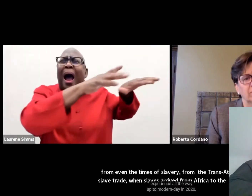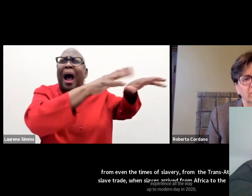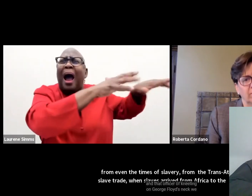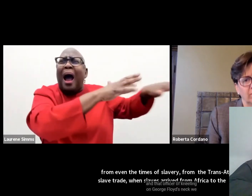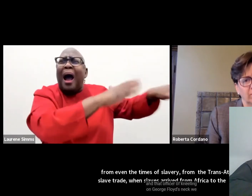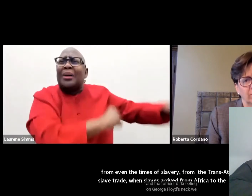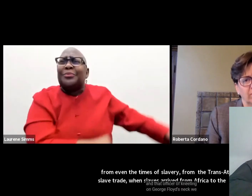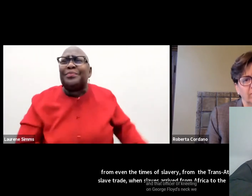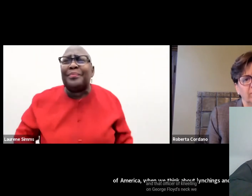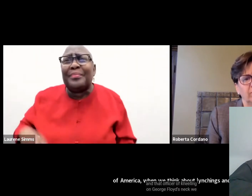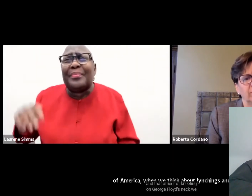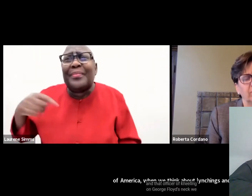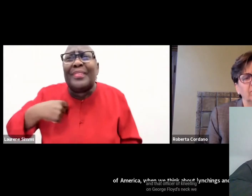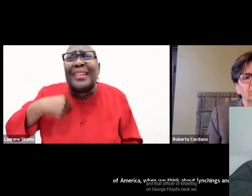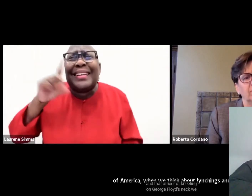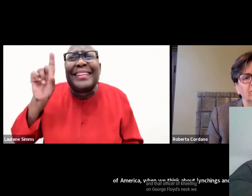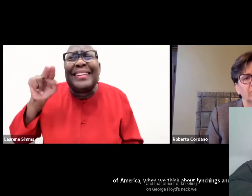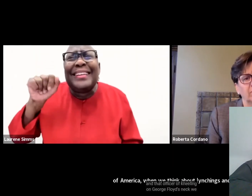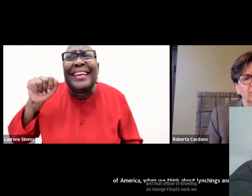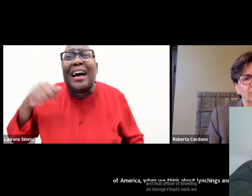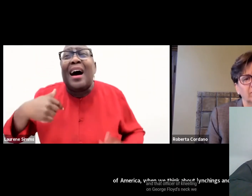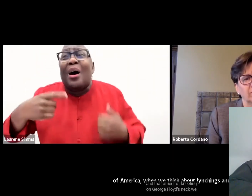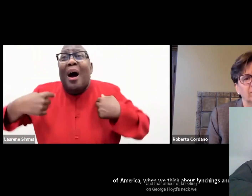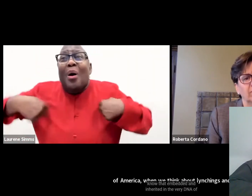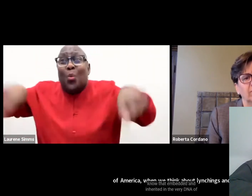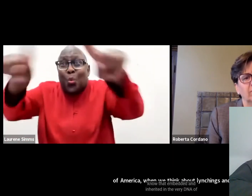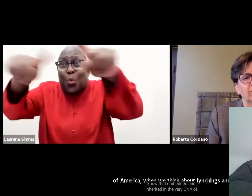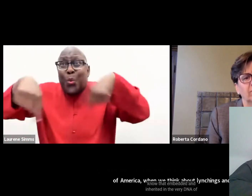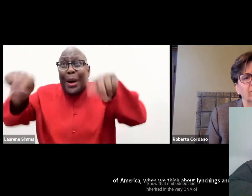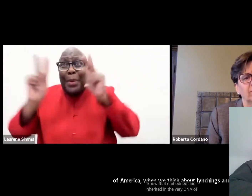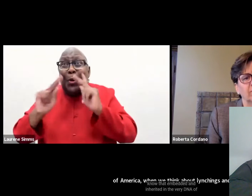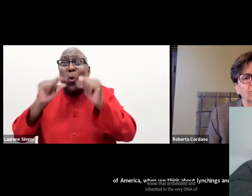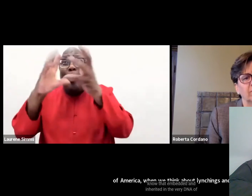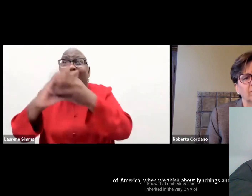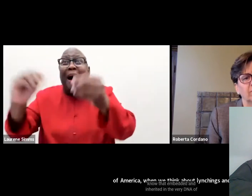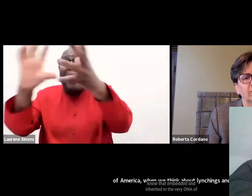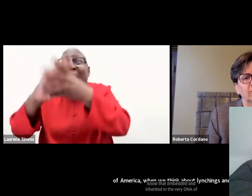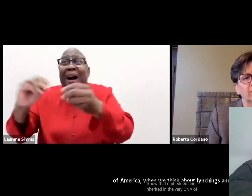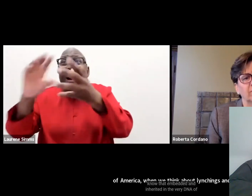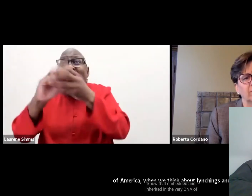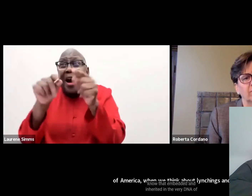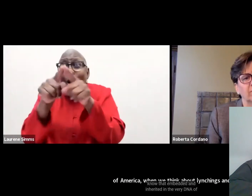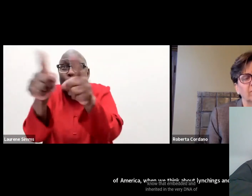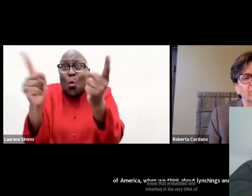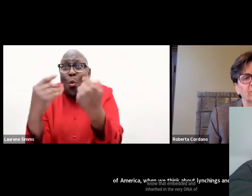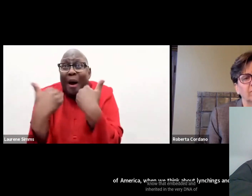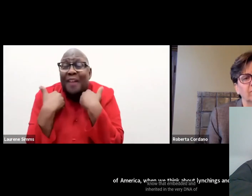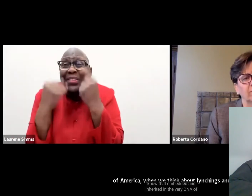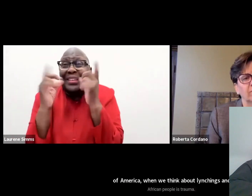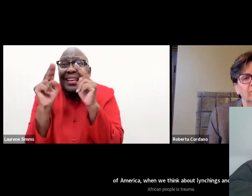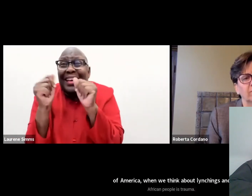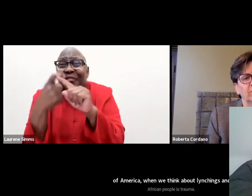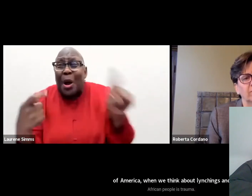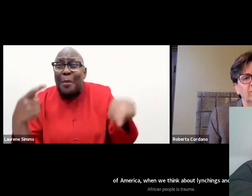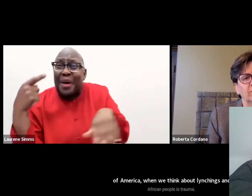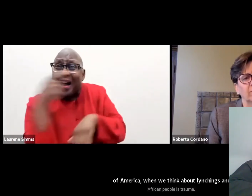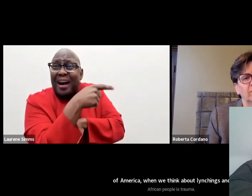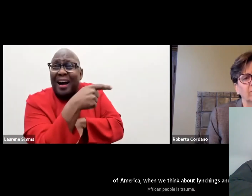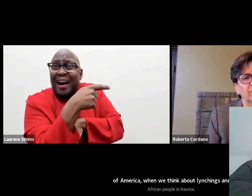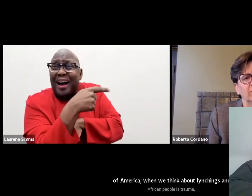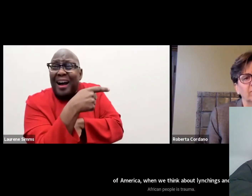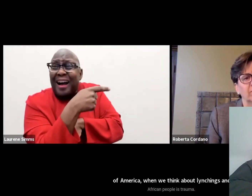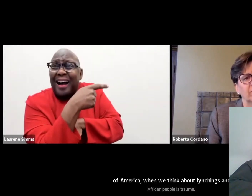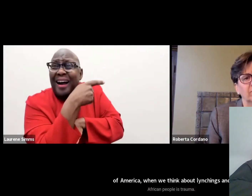all those experiences all the way until our modern day of 2020. We inherited the very